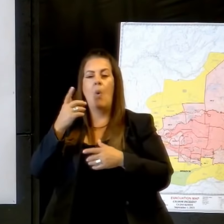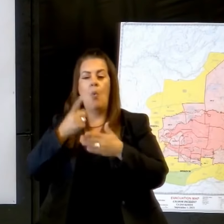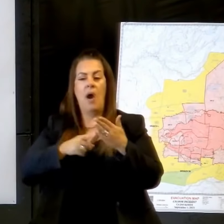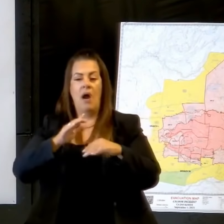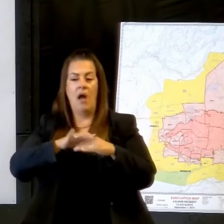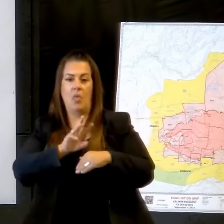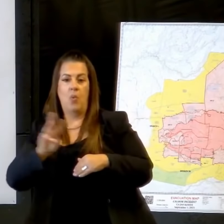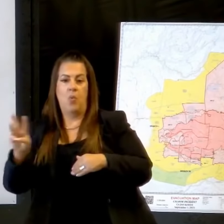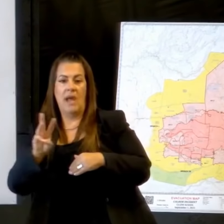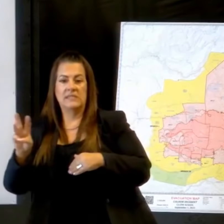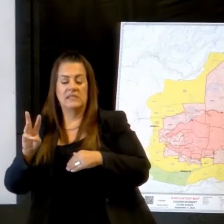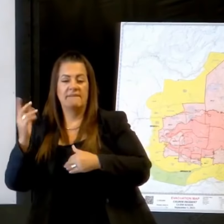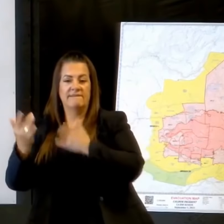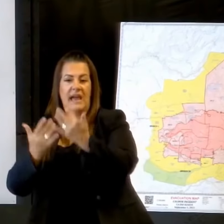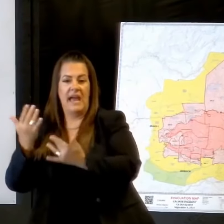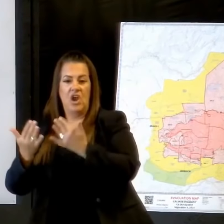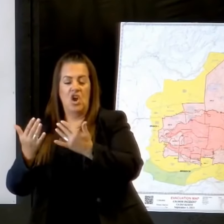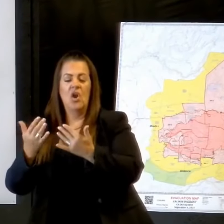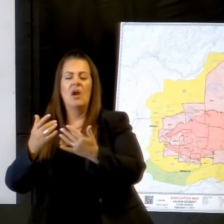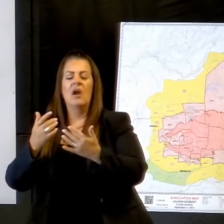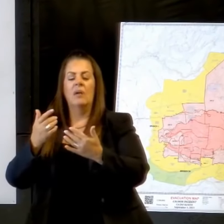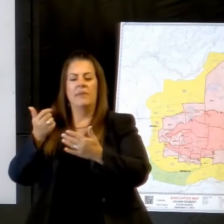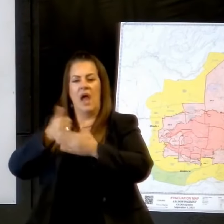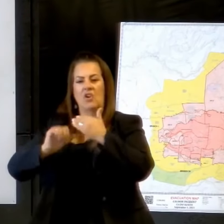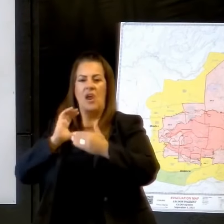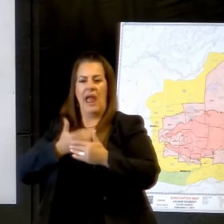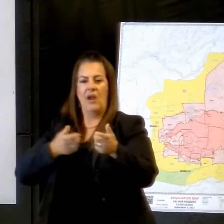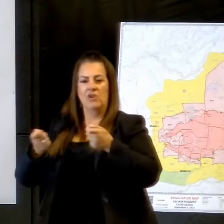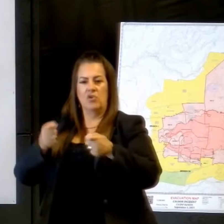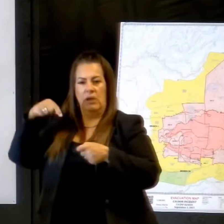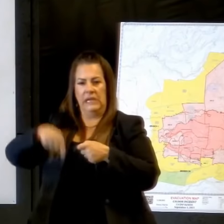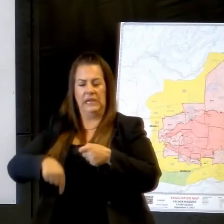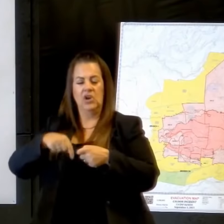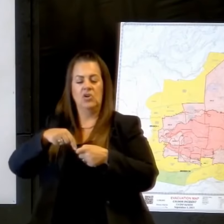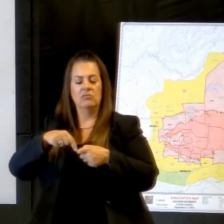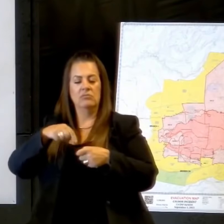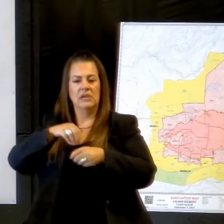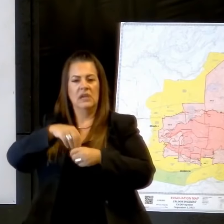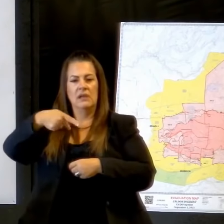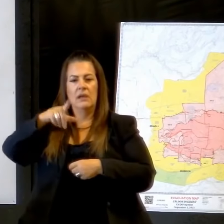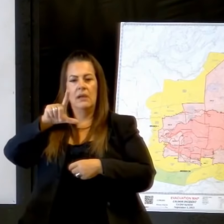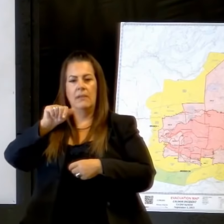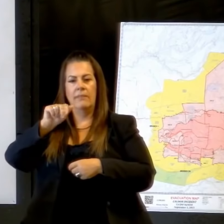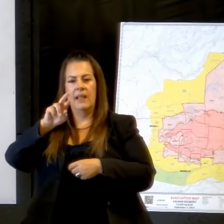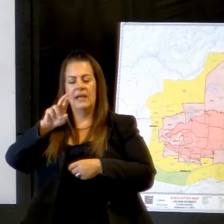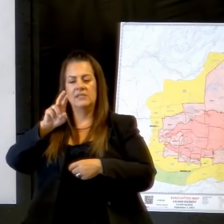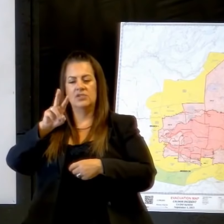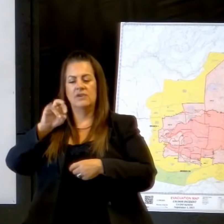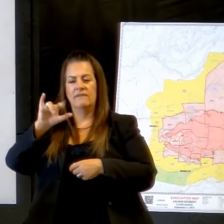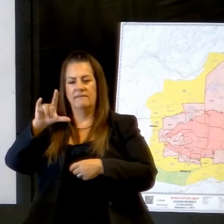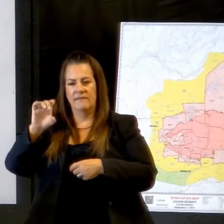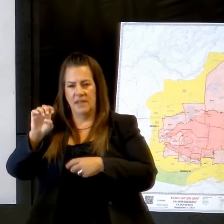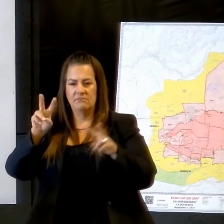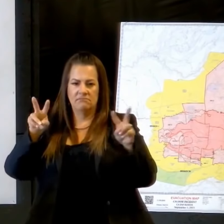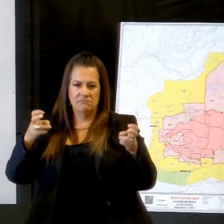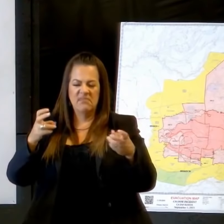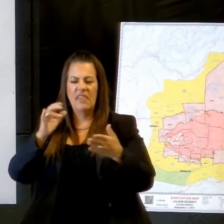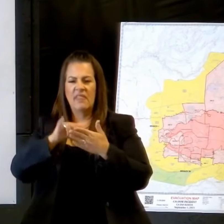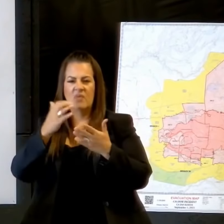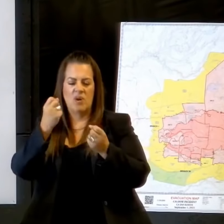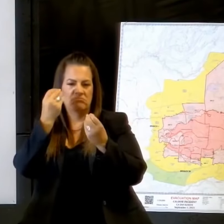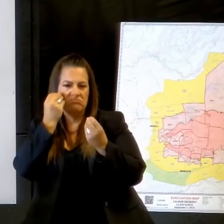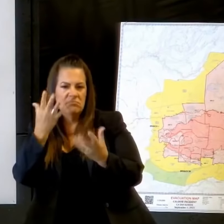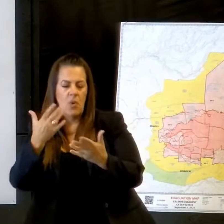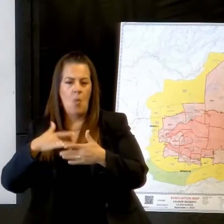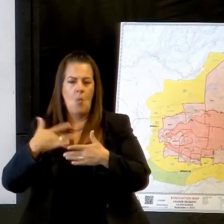efforts or the containment objectives that you've seen that we've laid out here for a couple of weeks now that we've been talking about it. So we just wanted to touch on that just to let